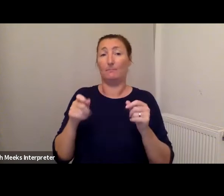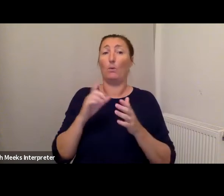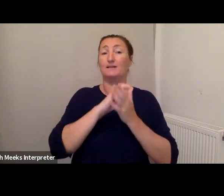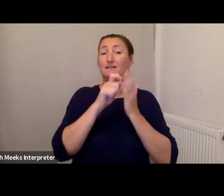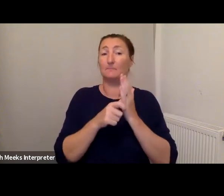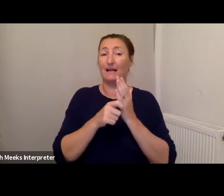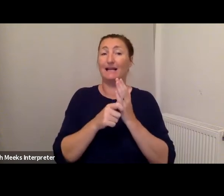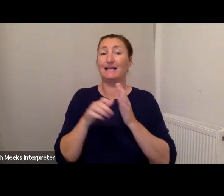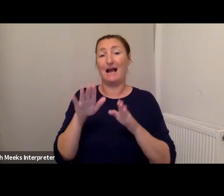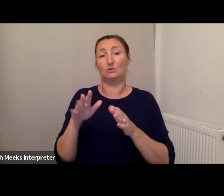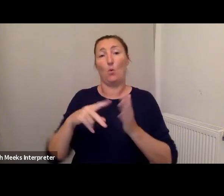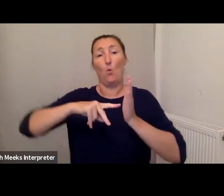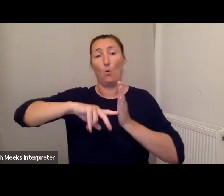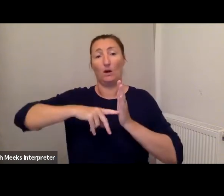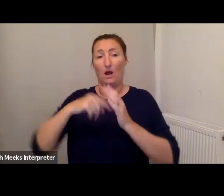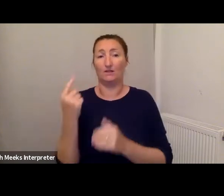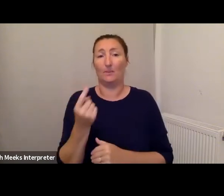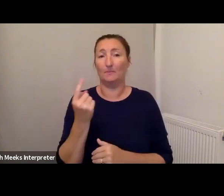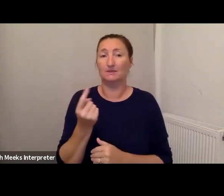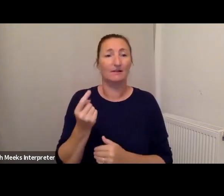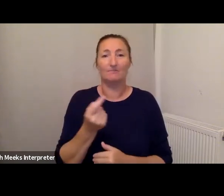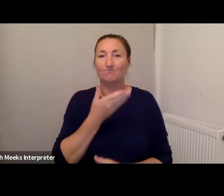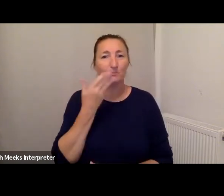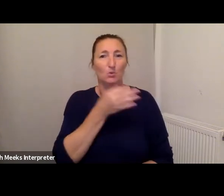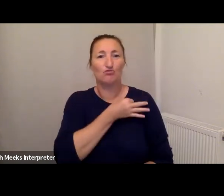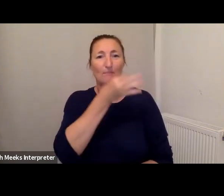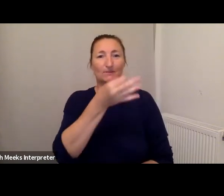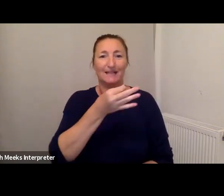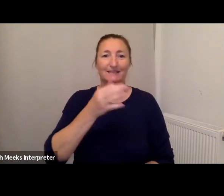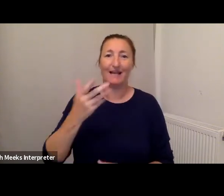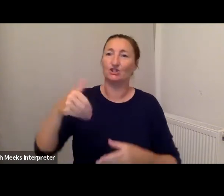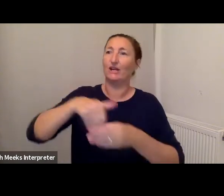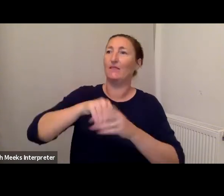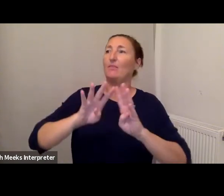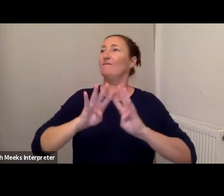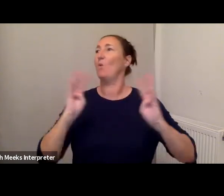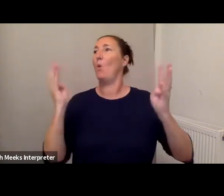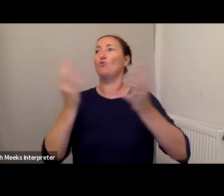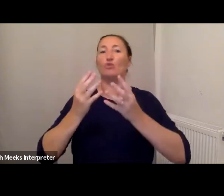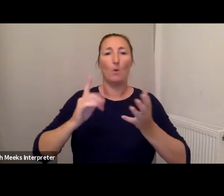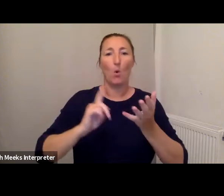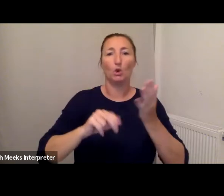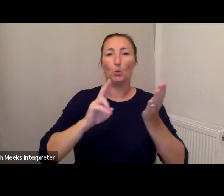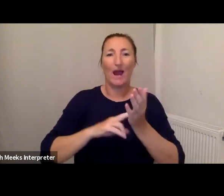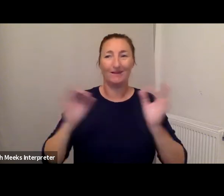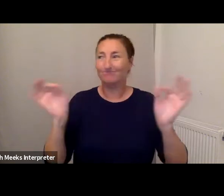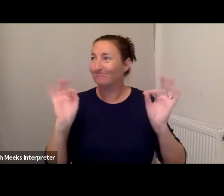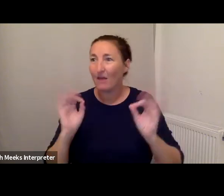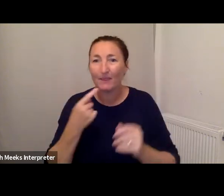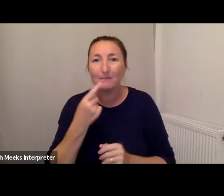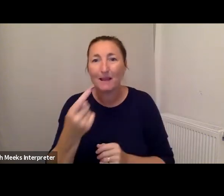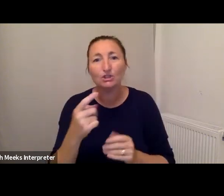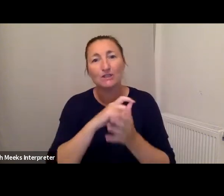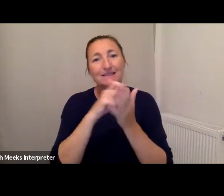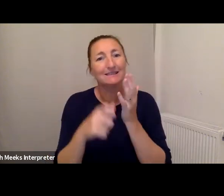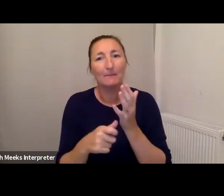organisations of people with disabilities tend to have lacked representation within climate forums and at the UN level. For example, there's very little mention of disability in